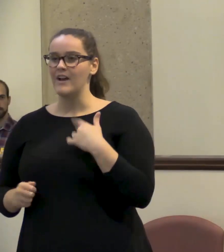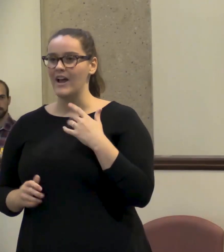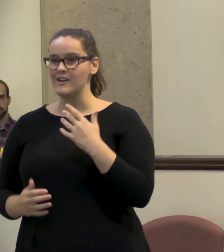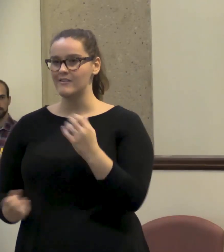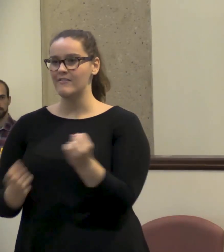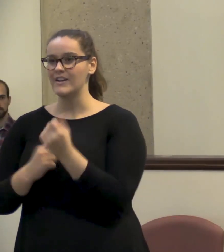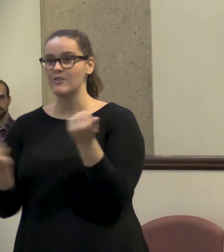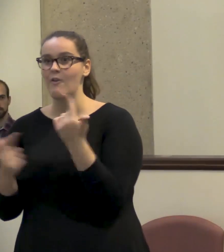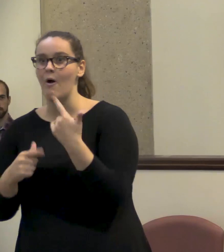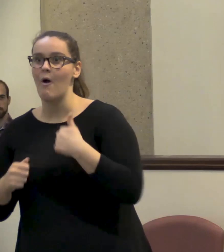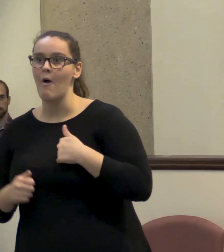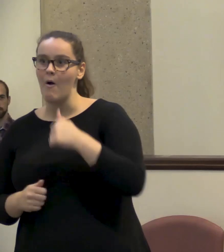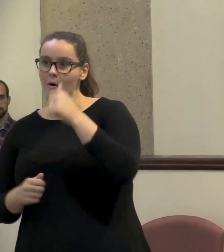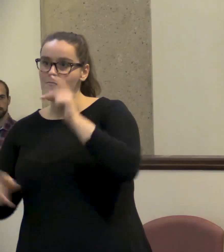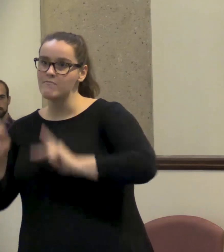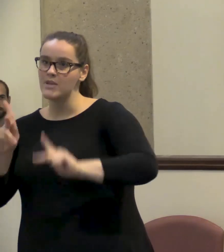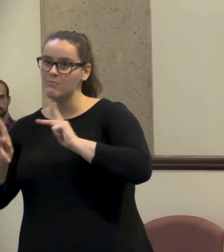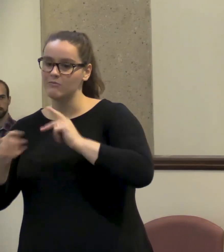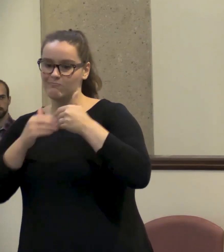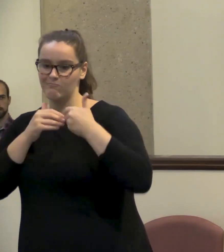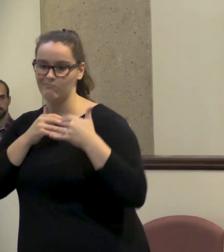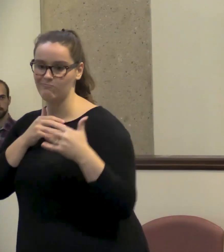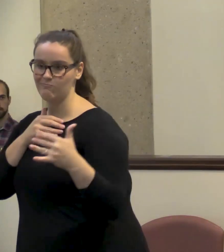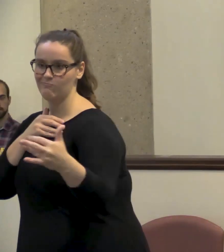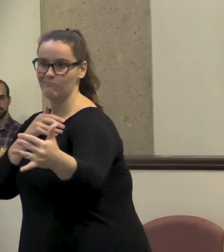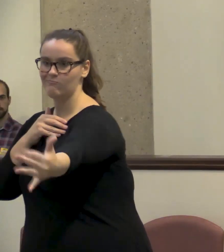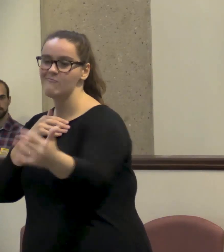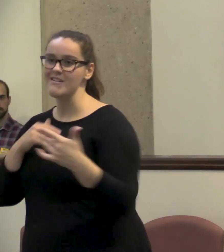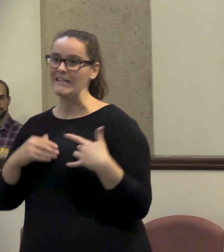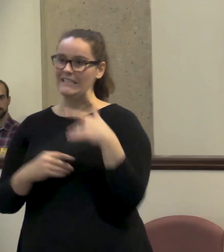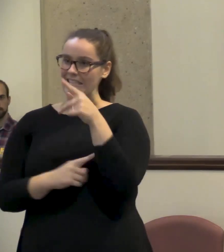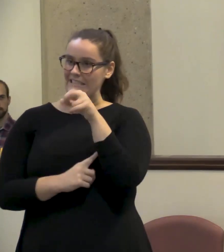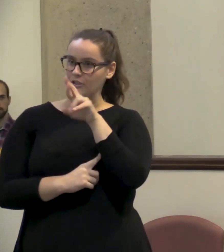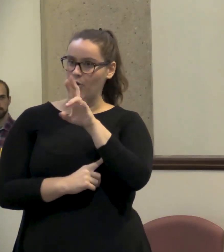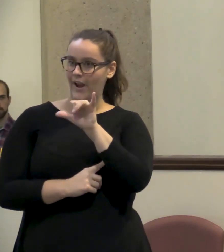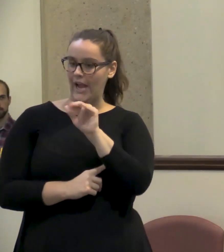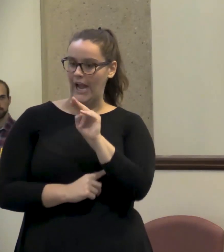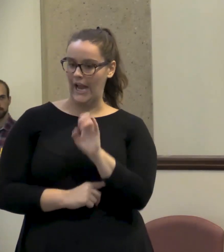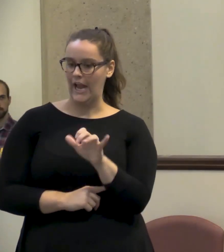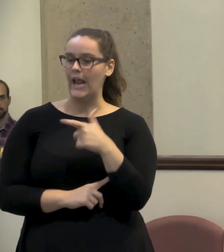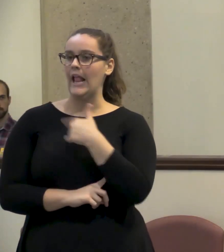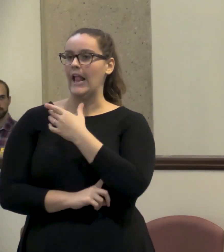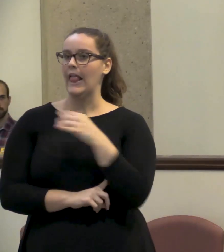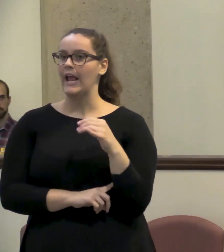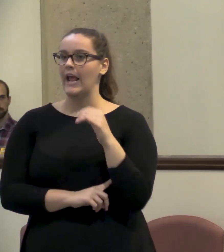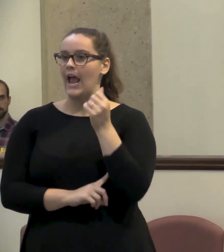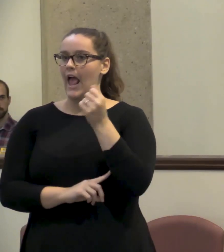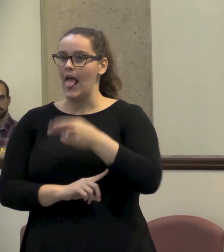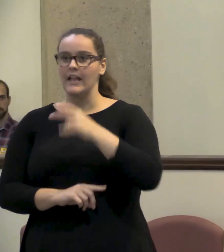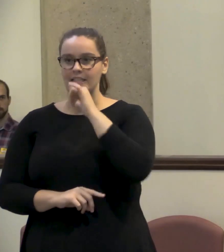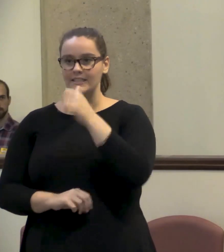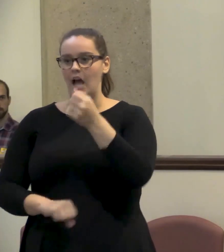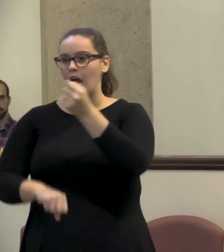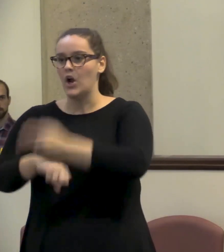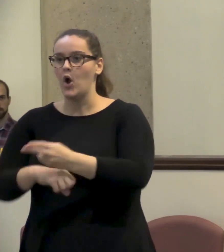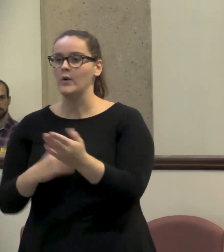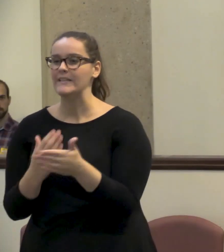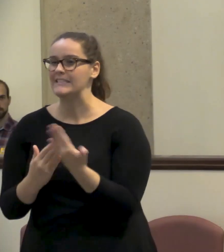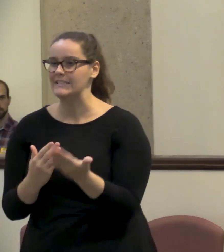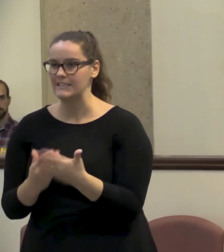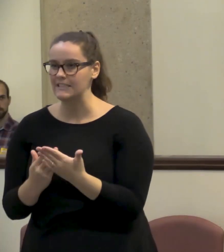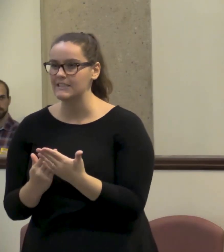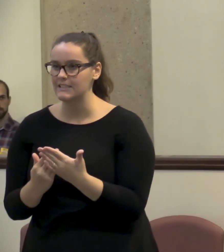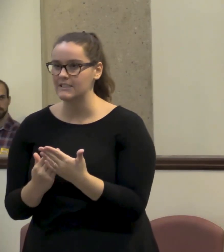every man and every woman for all time. Tyranny, like hell, is not easily conquered, but we have this saving